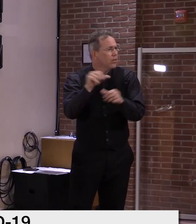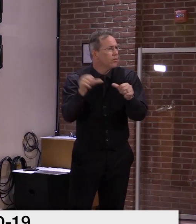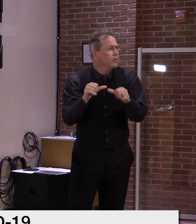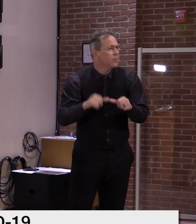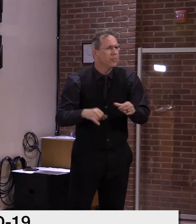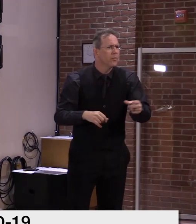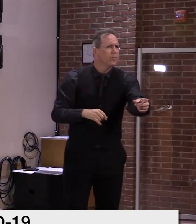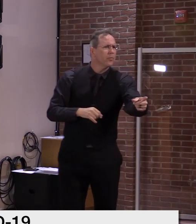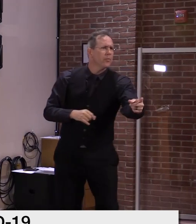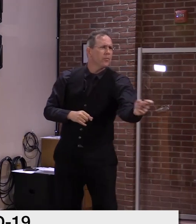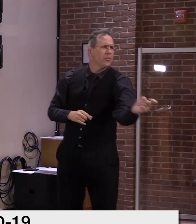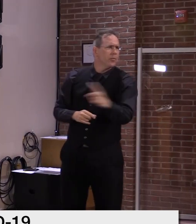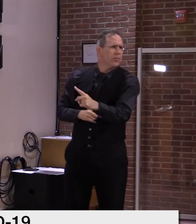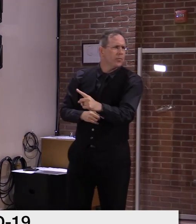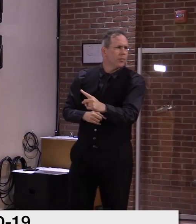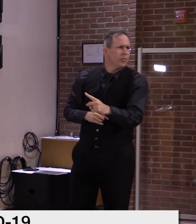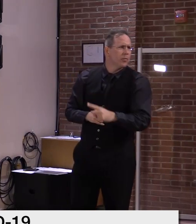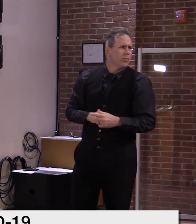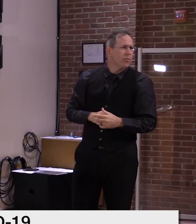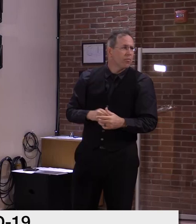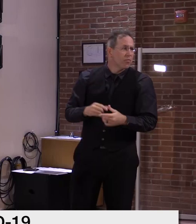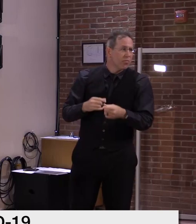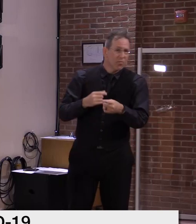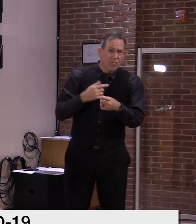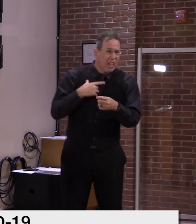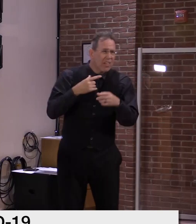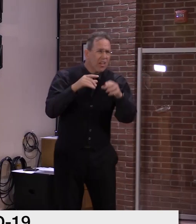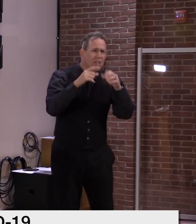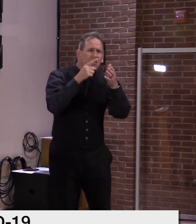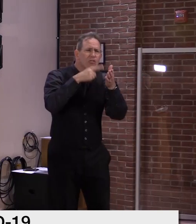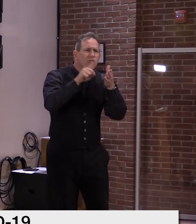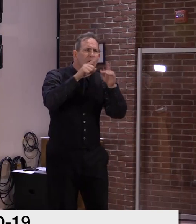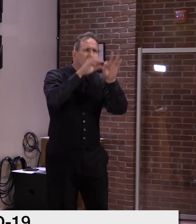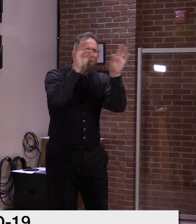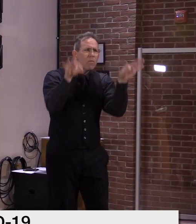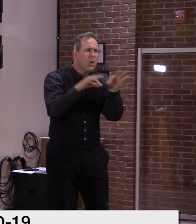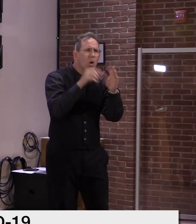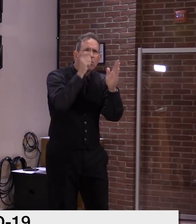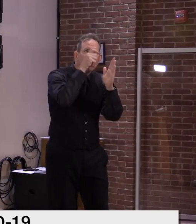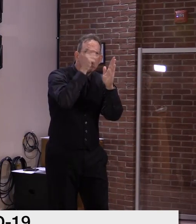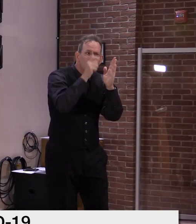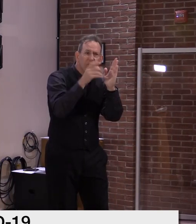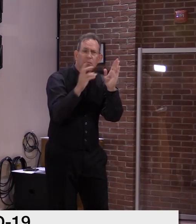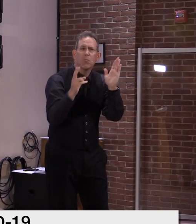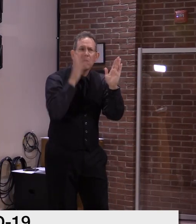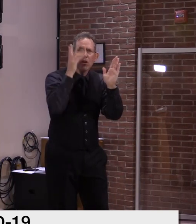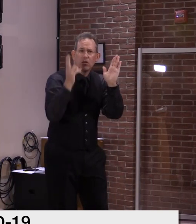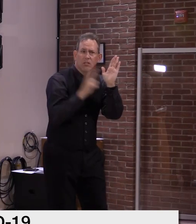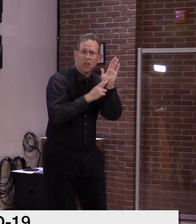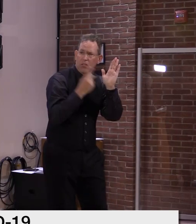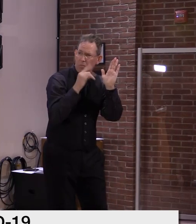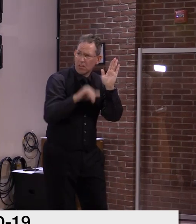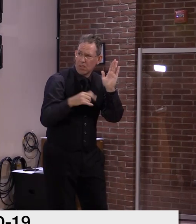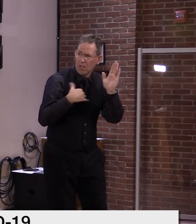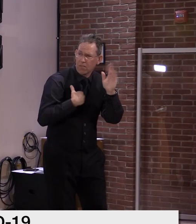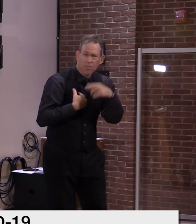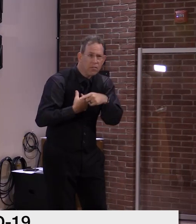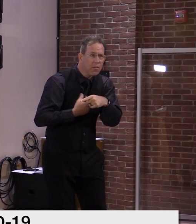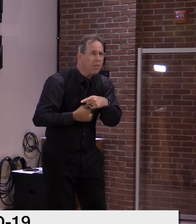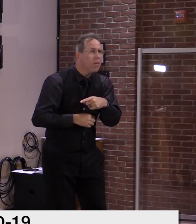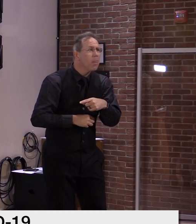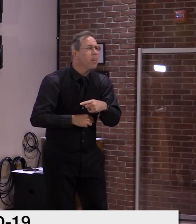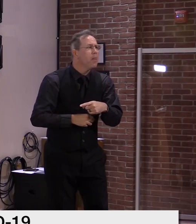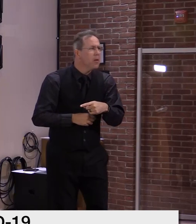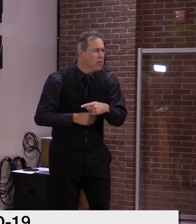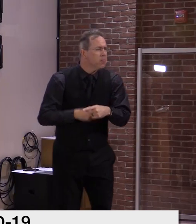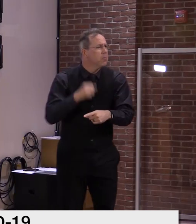right. Check and sign. There will be. Yeah, there will be a form. My thought was with these